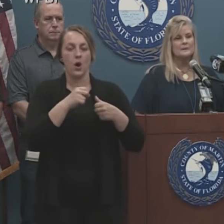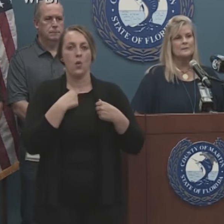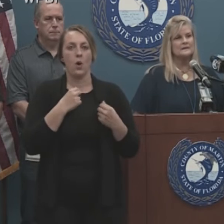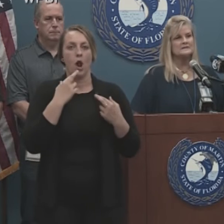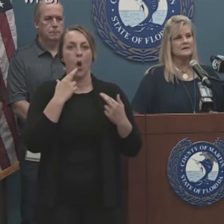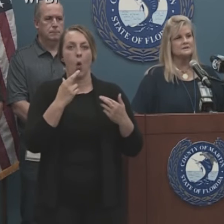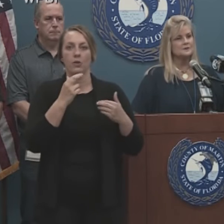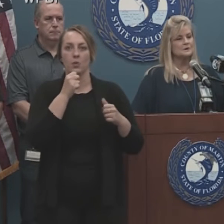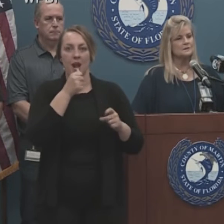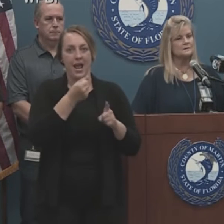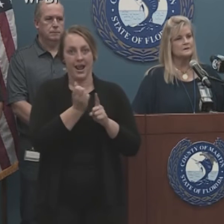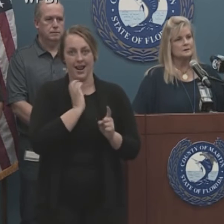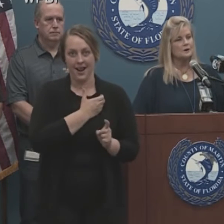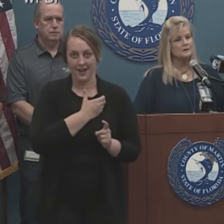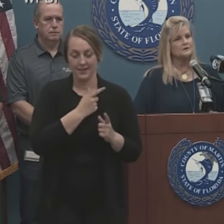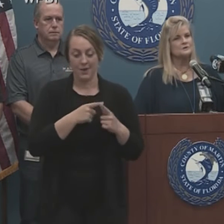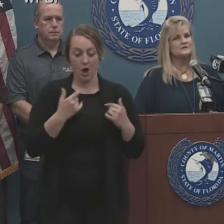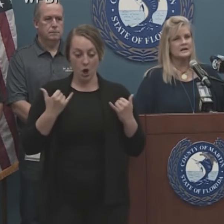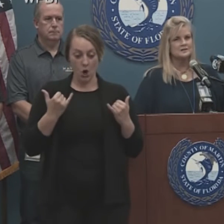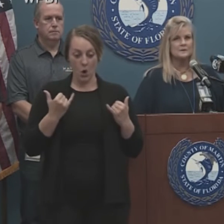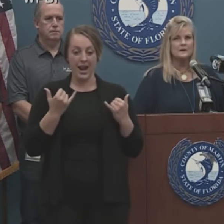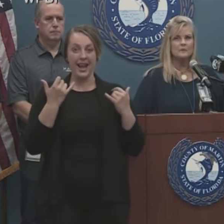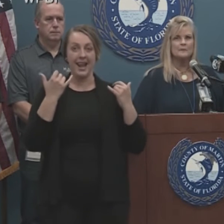happen. But based on its current